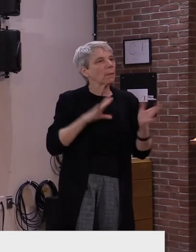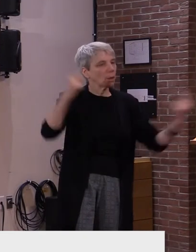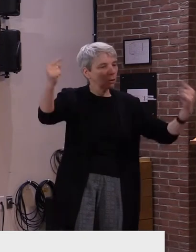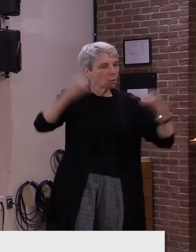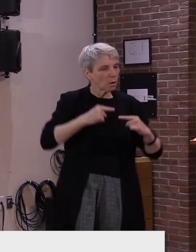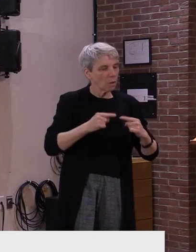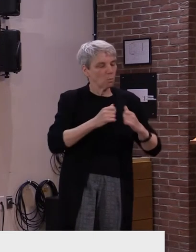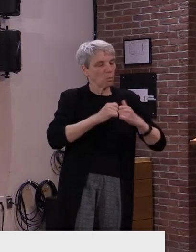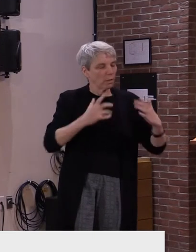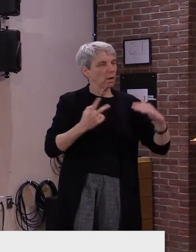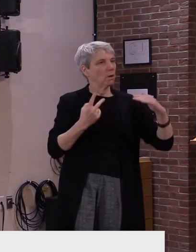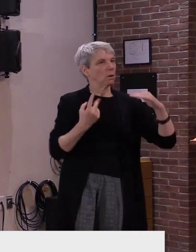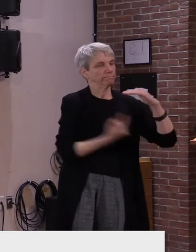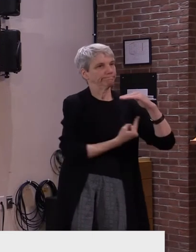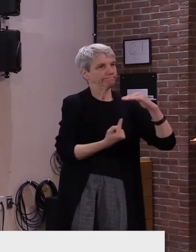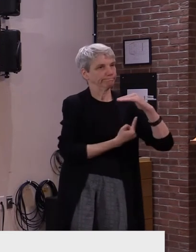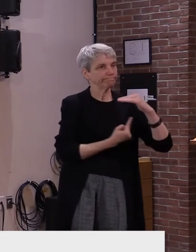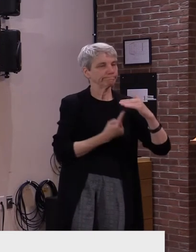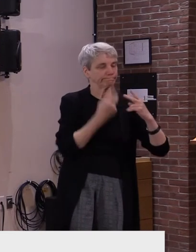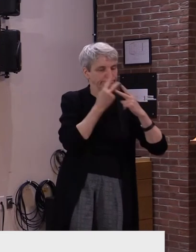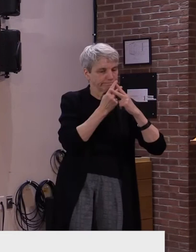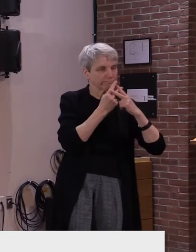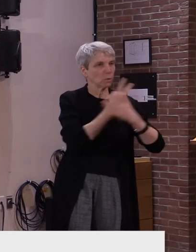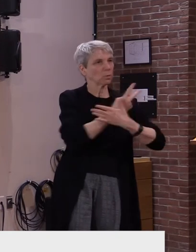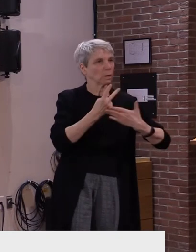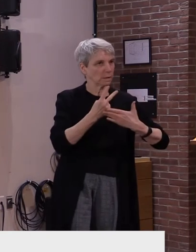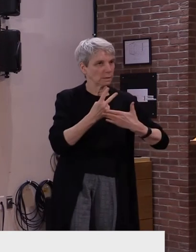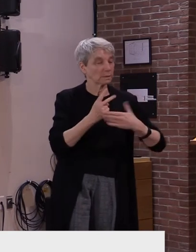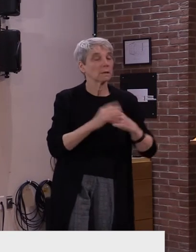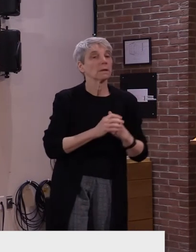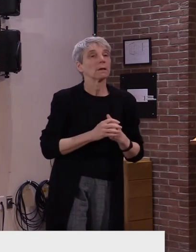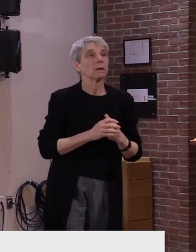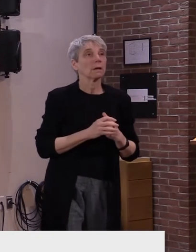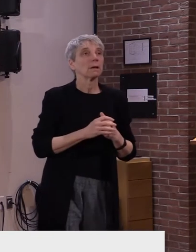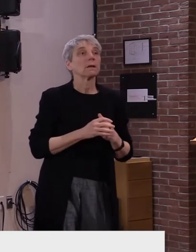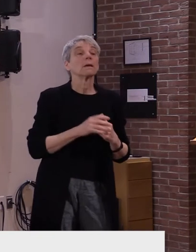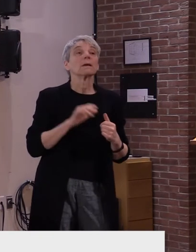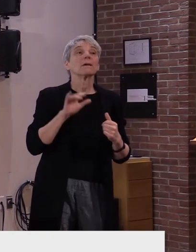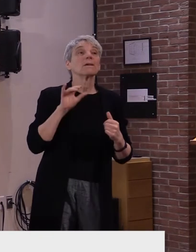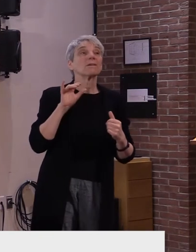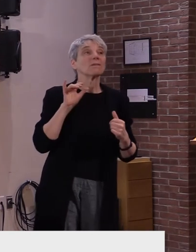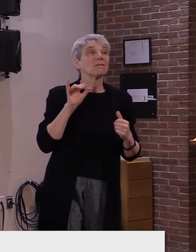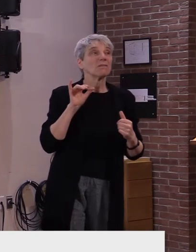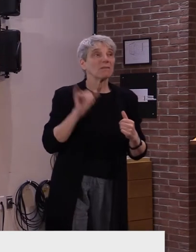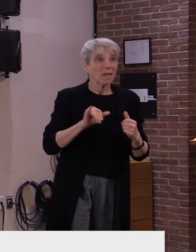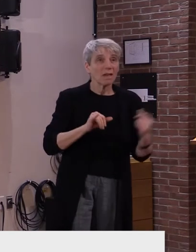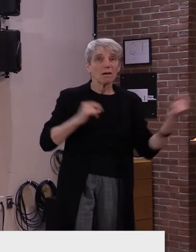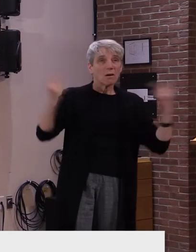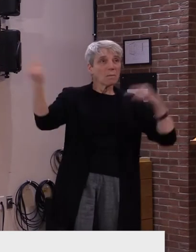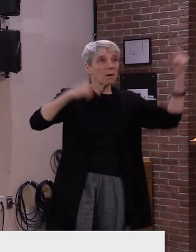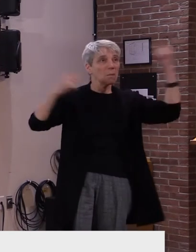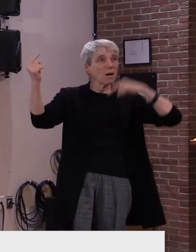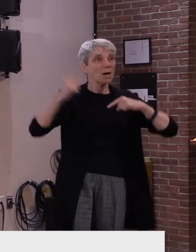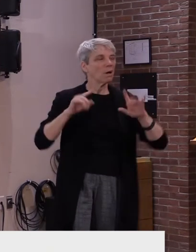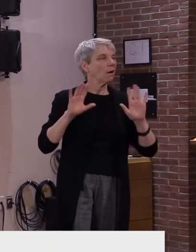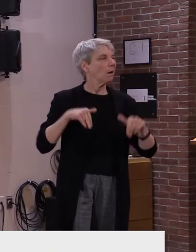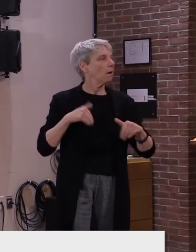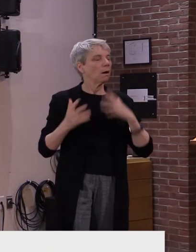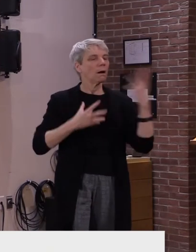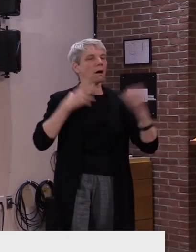proper quarantine continues to be one of the common denominators in our rising case counts